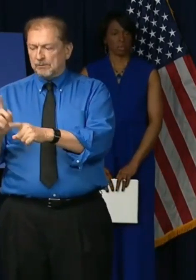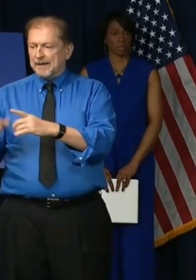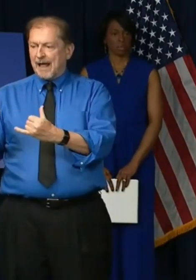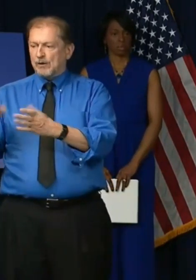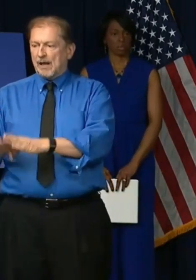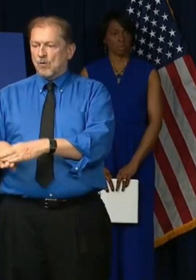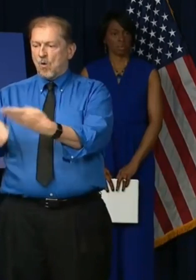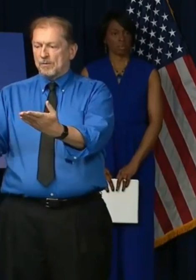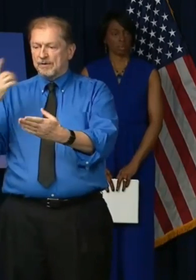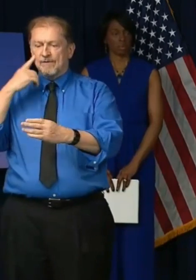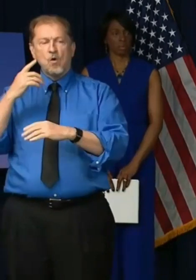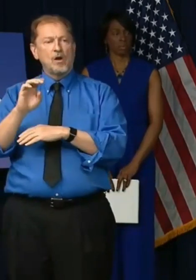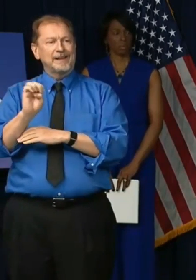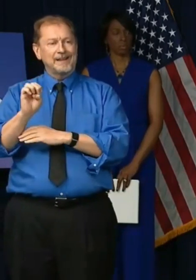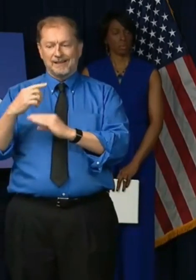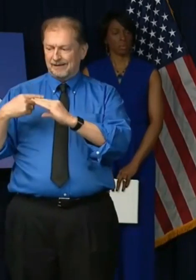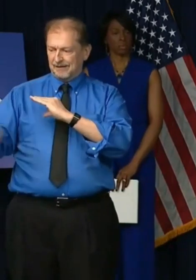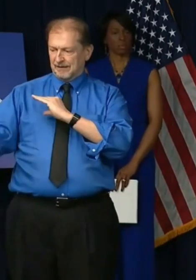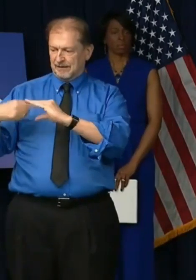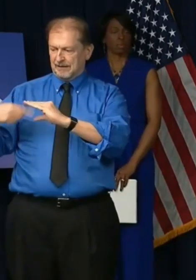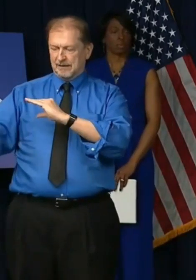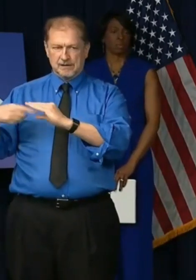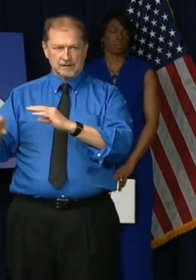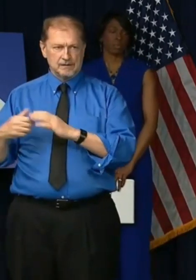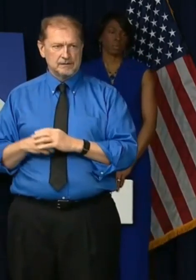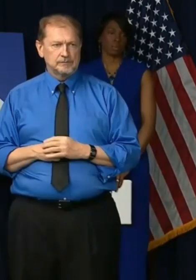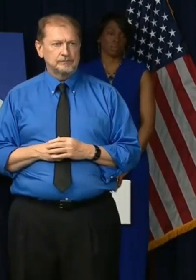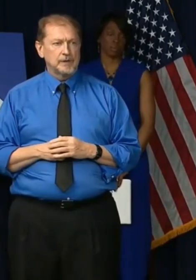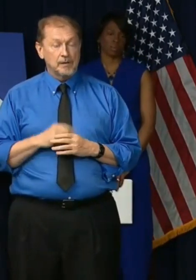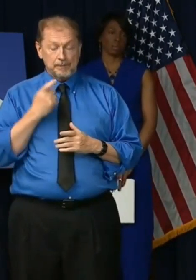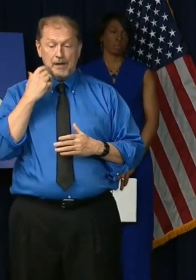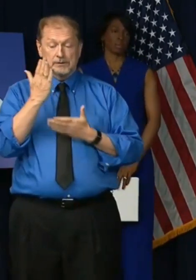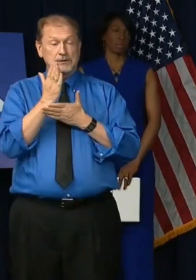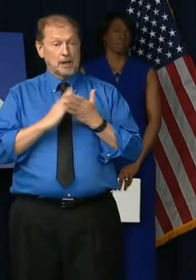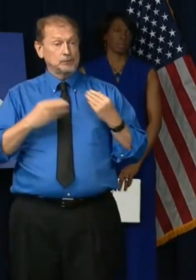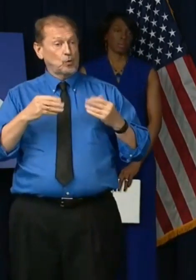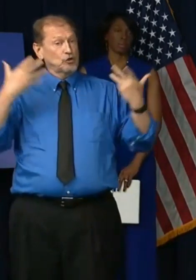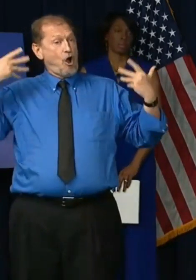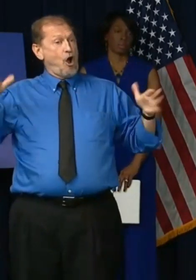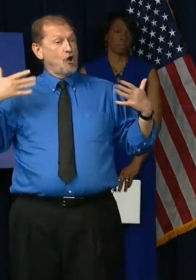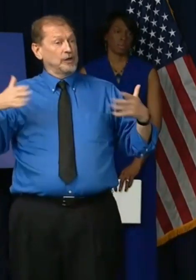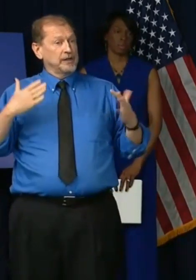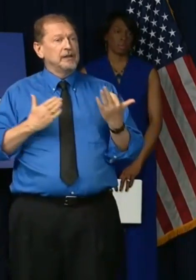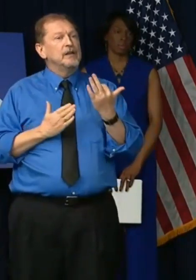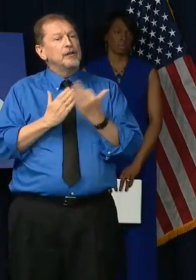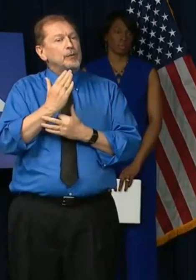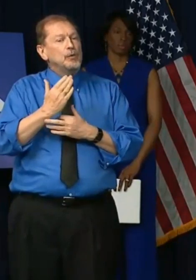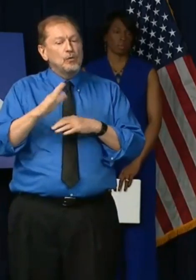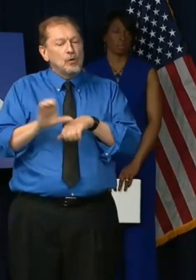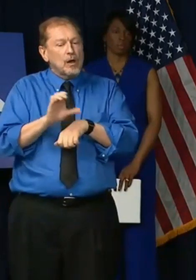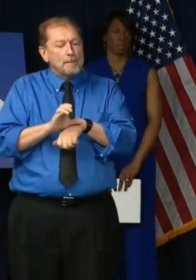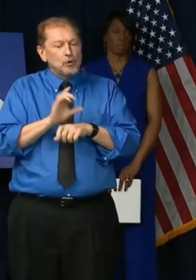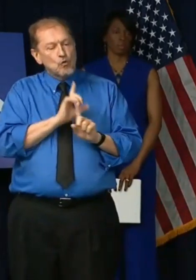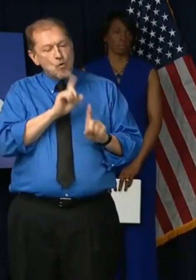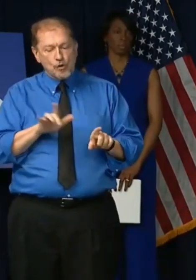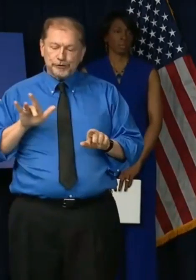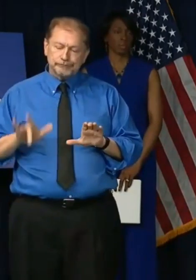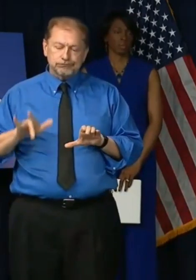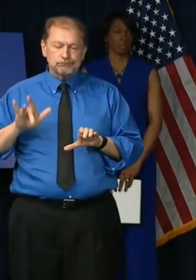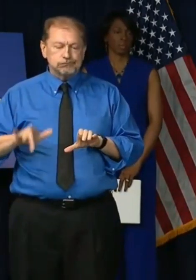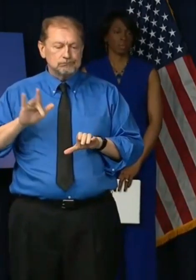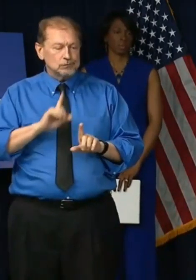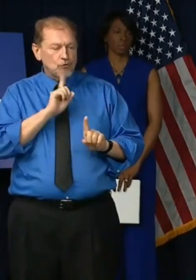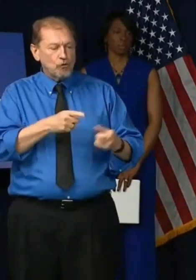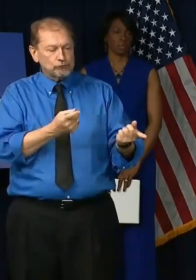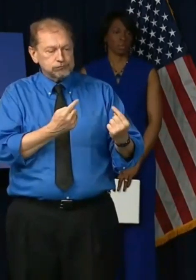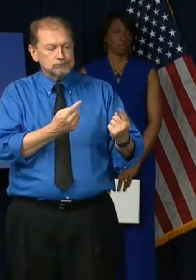and phone orders on May 1st. And what was the first part of that? Since department stores and chains already do e-commerce, what is this? What